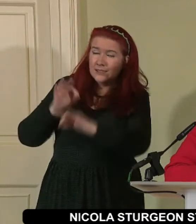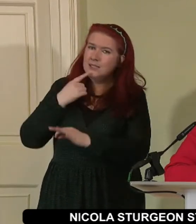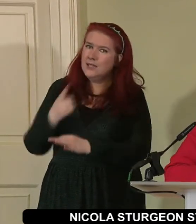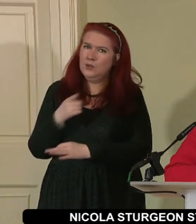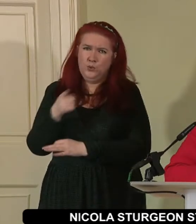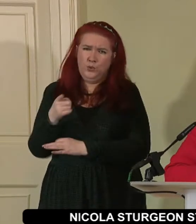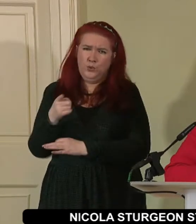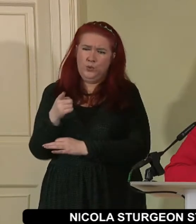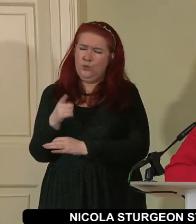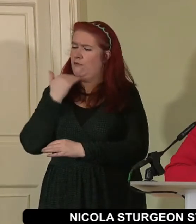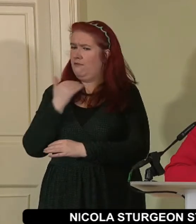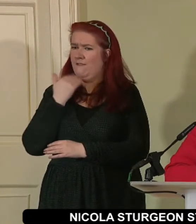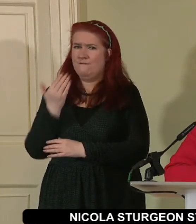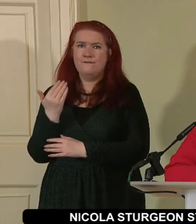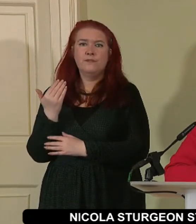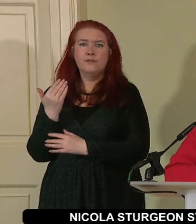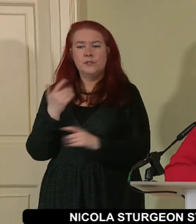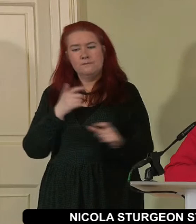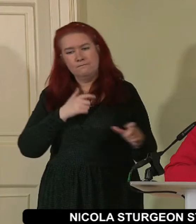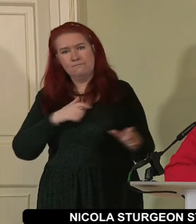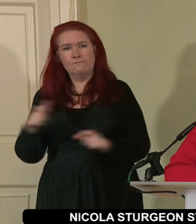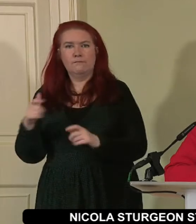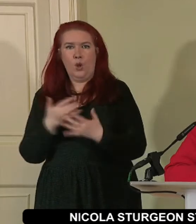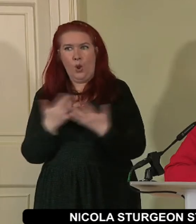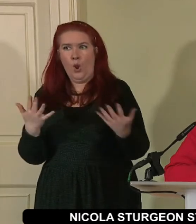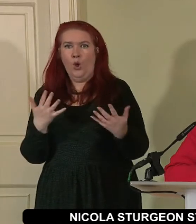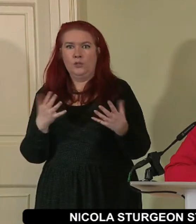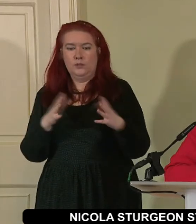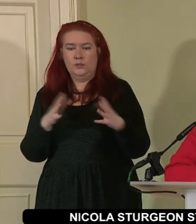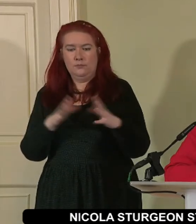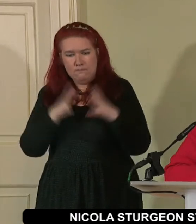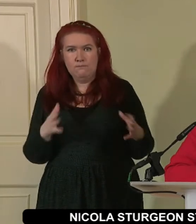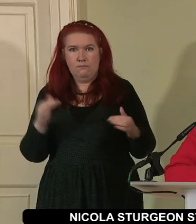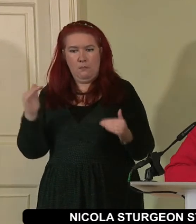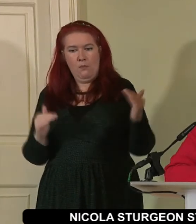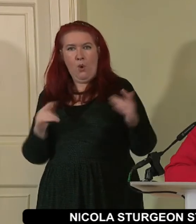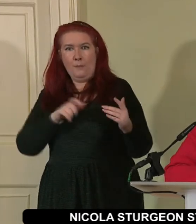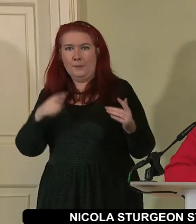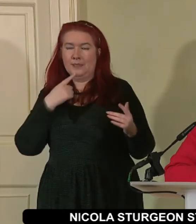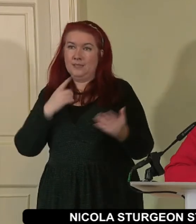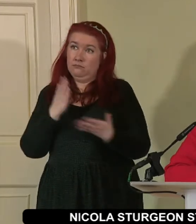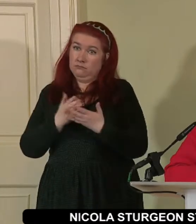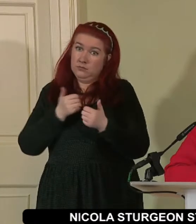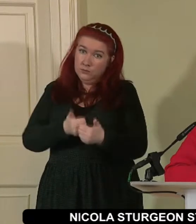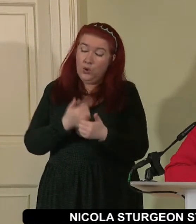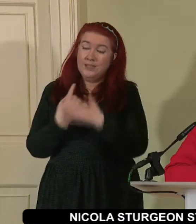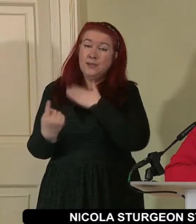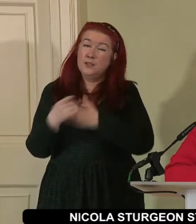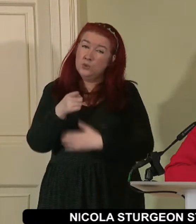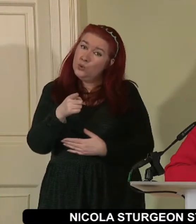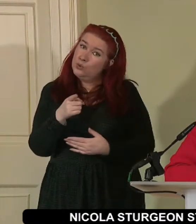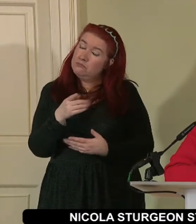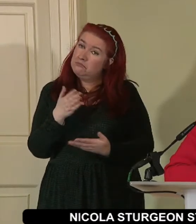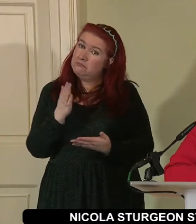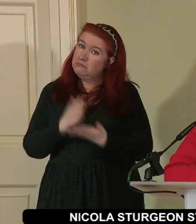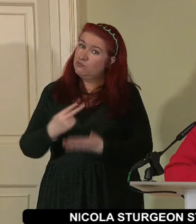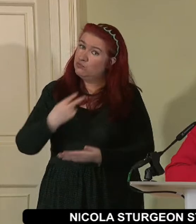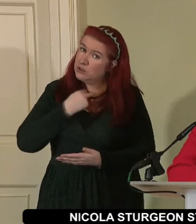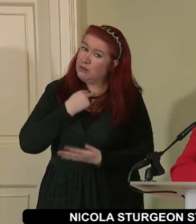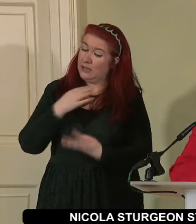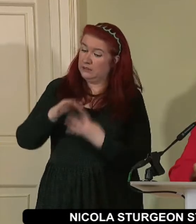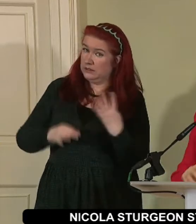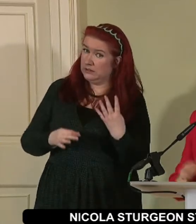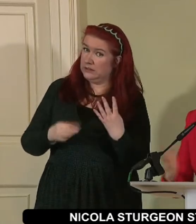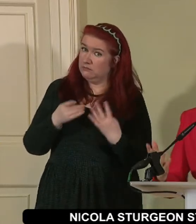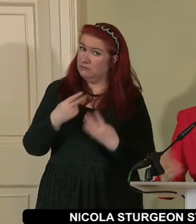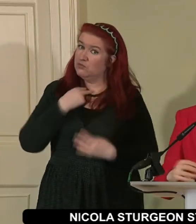near creating a sustained majority for independence. Do you have regrets about one or any of those